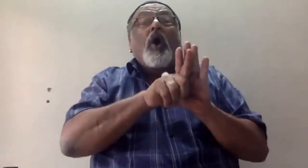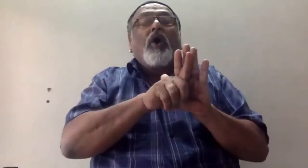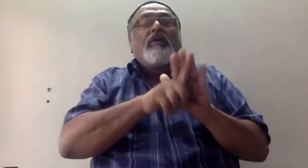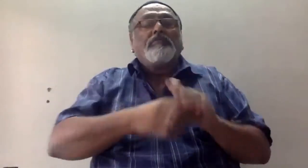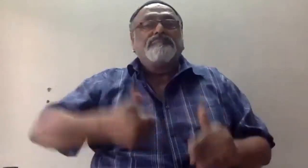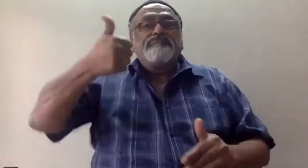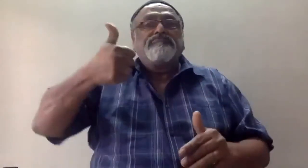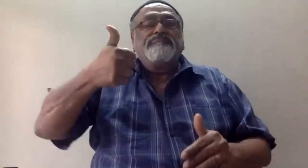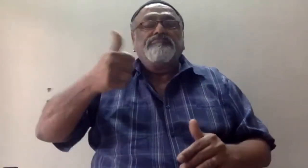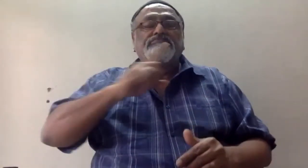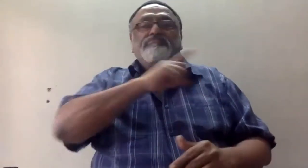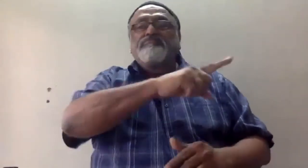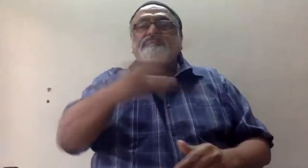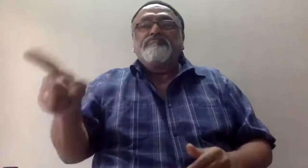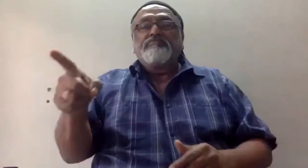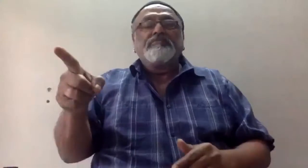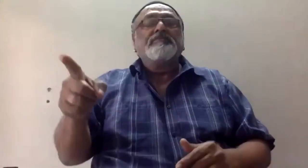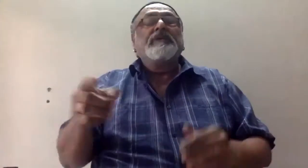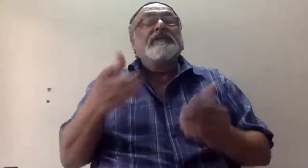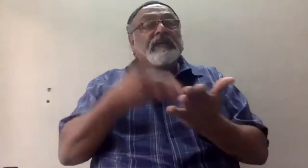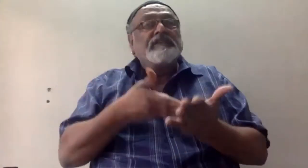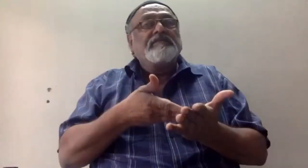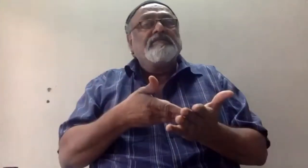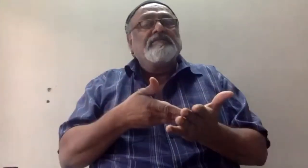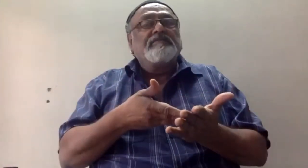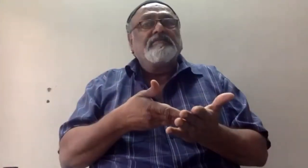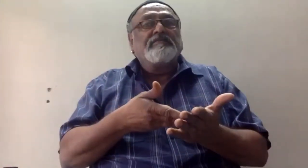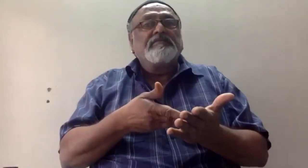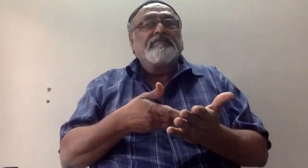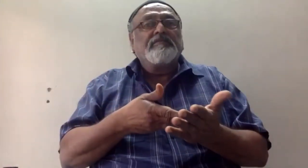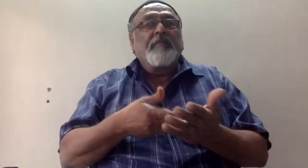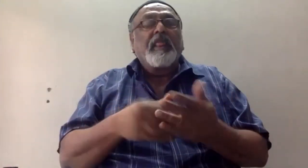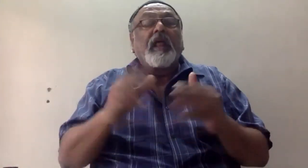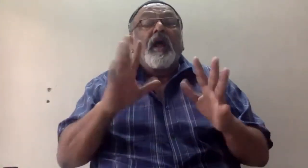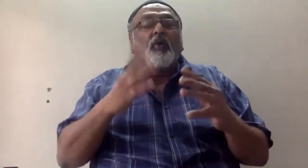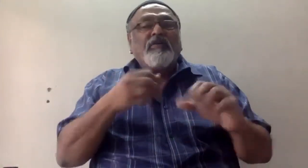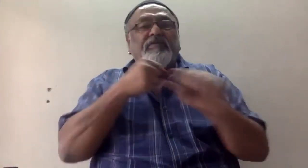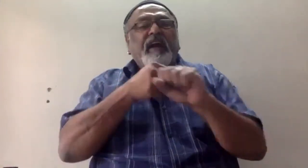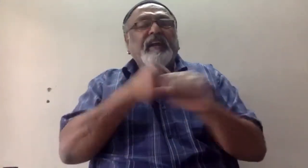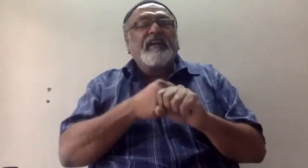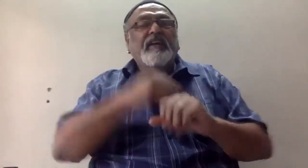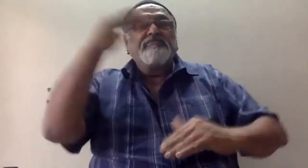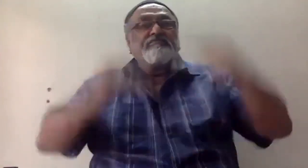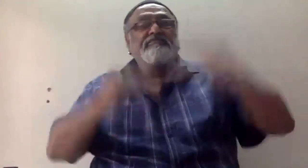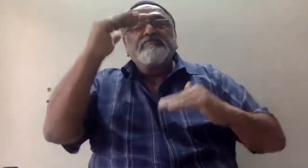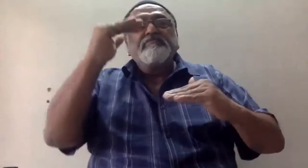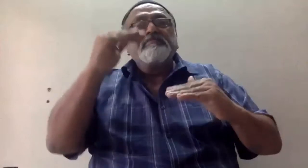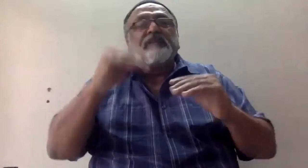And needless to say that to combat inequality and exclusion, this is very important because very often